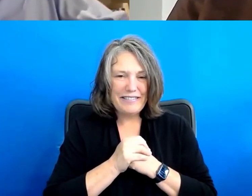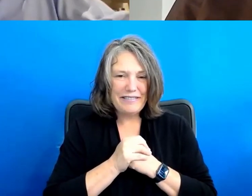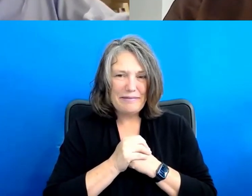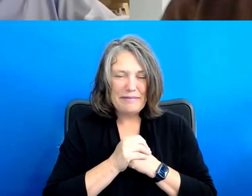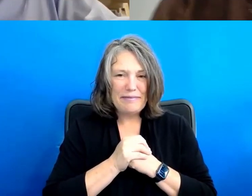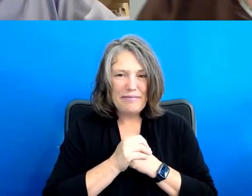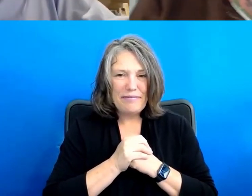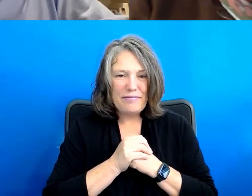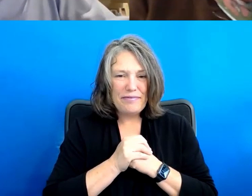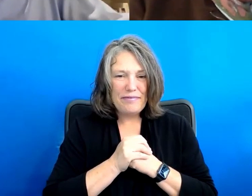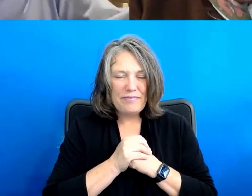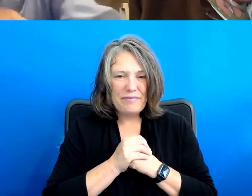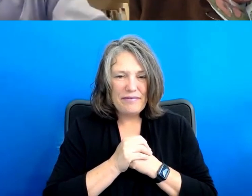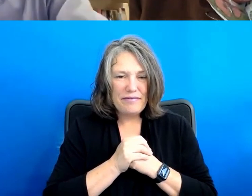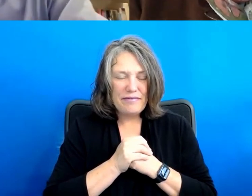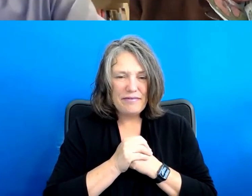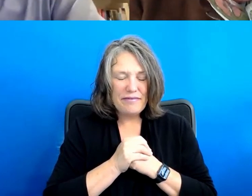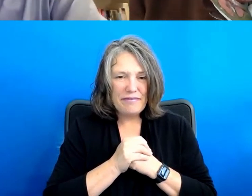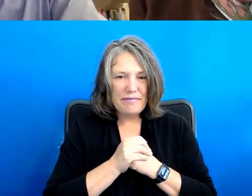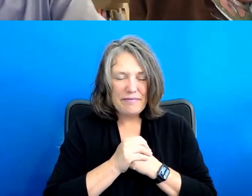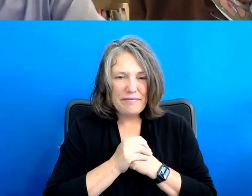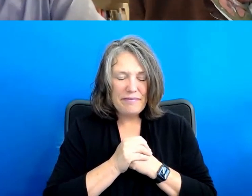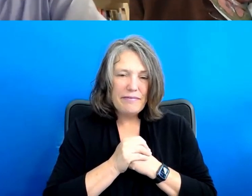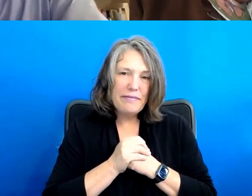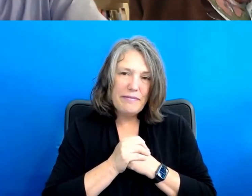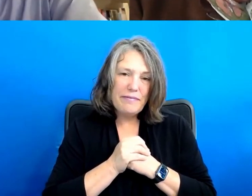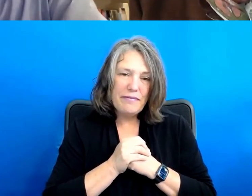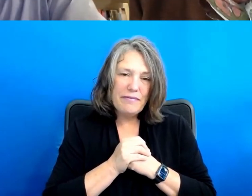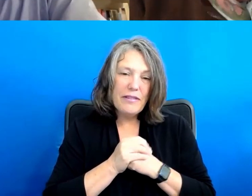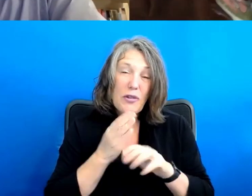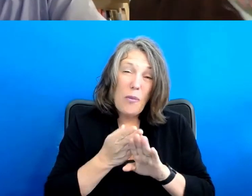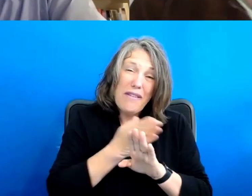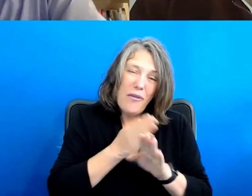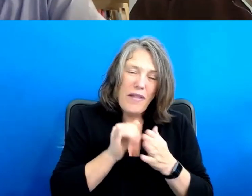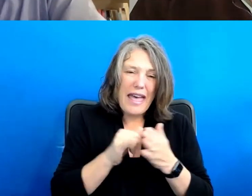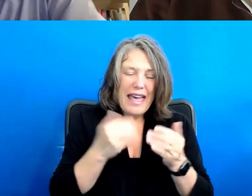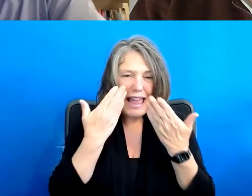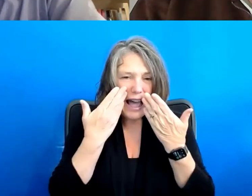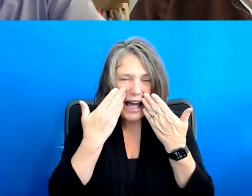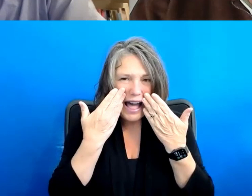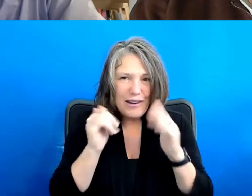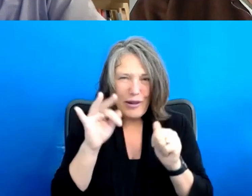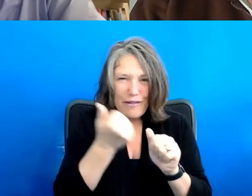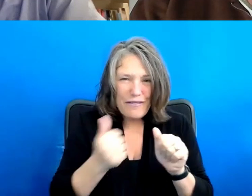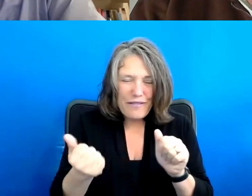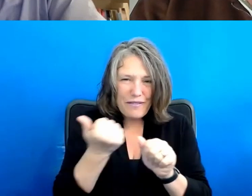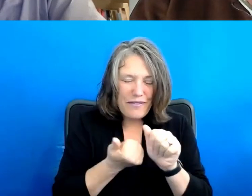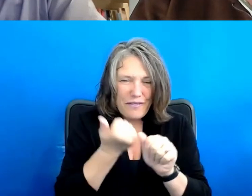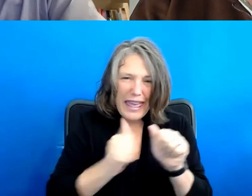Yep. Just before we reach that, maybe I don't know if anyone explained previously, but